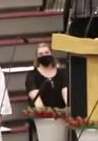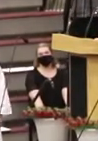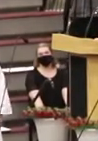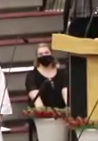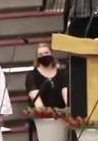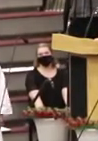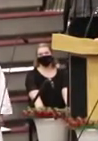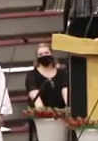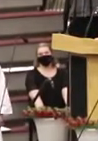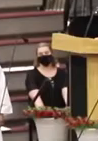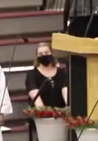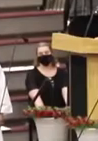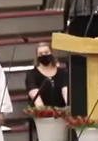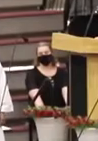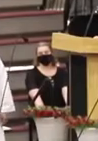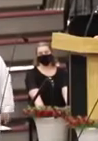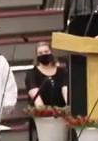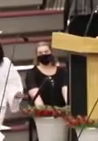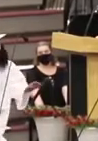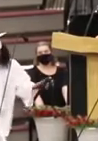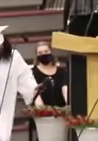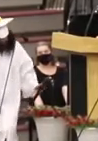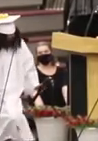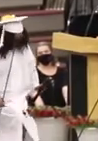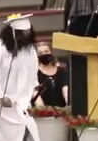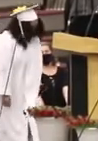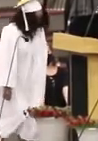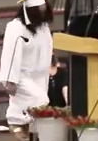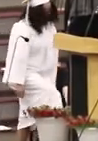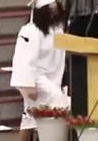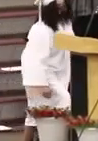Oralina Altagracia Jimenez.